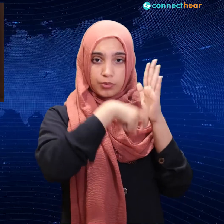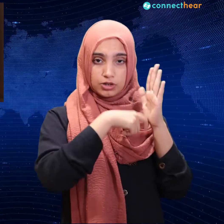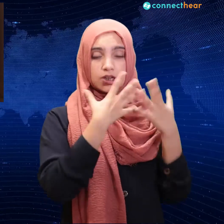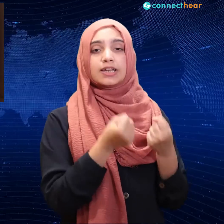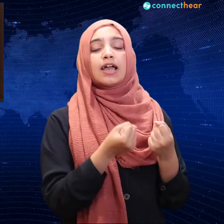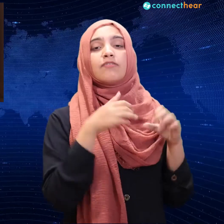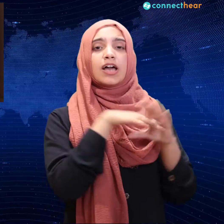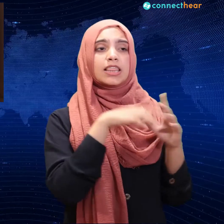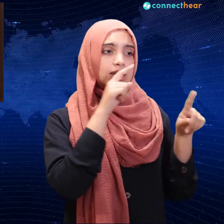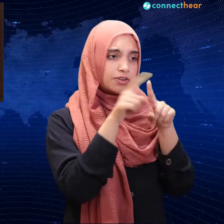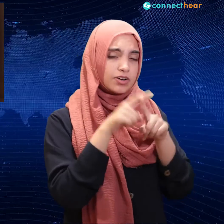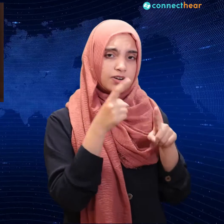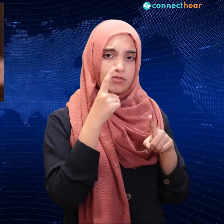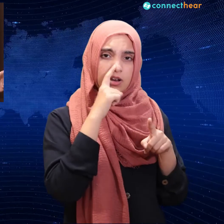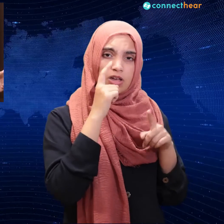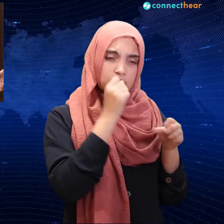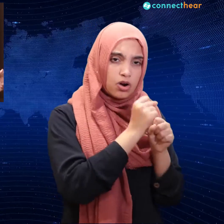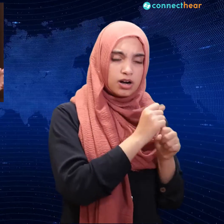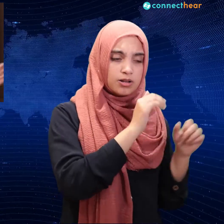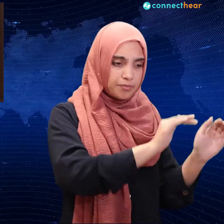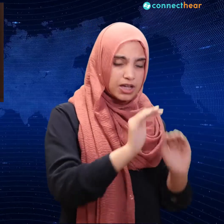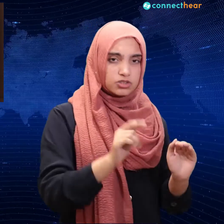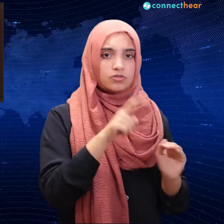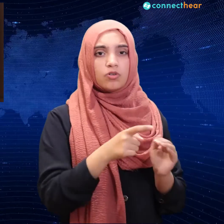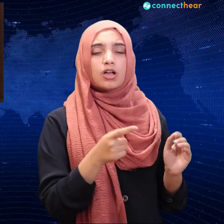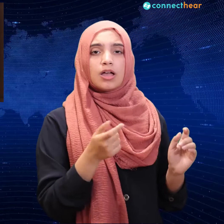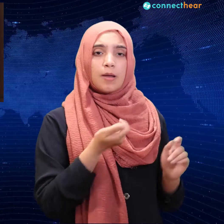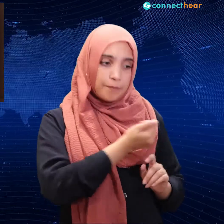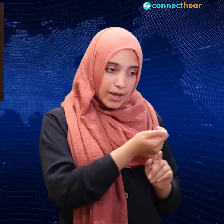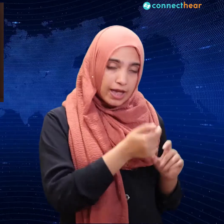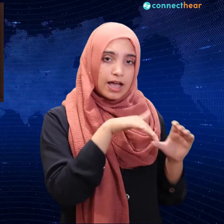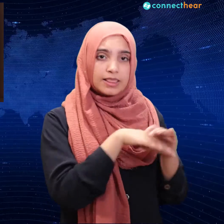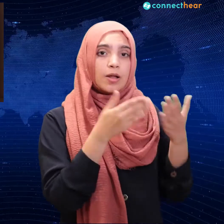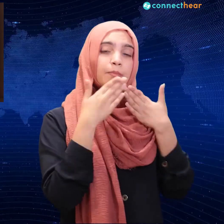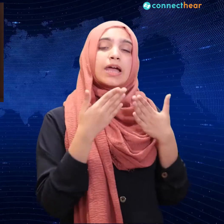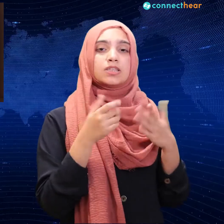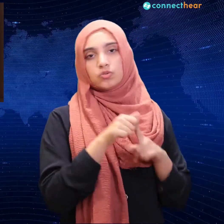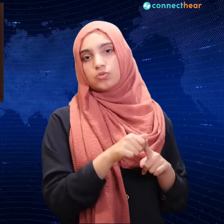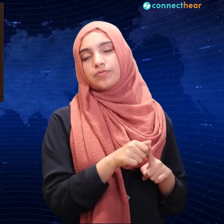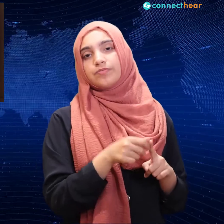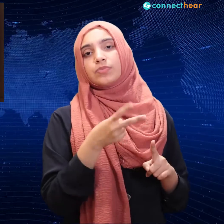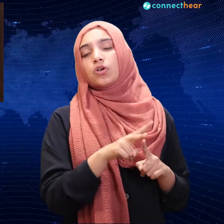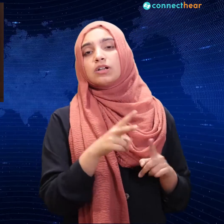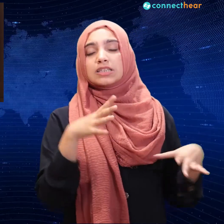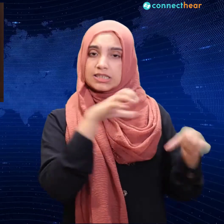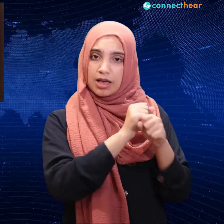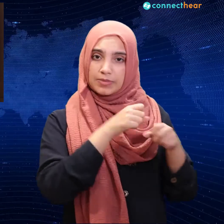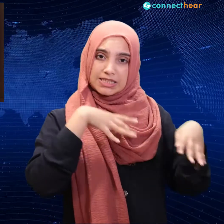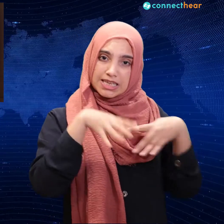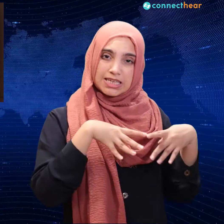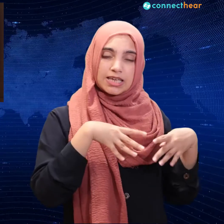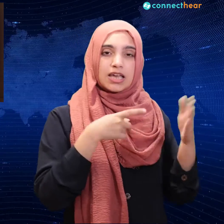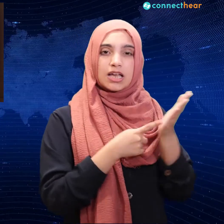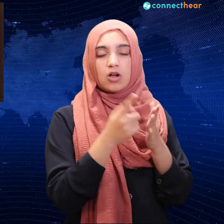the real problem is rural women. And even in Afghanistan, there's a difference between urban women and rural women. So we are actually